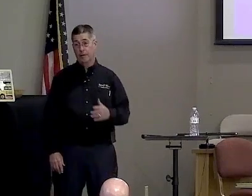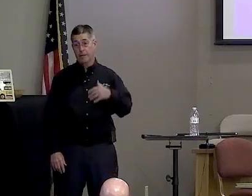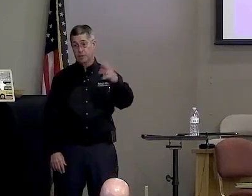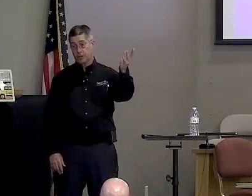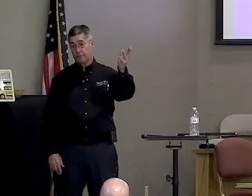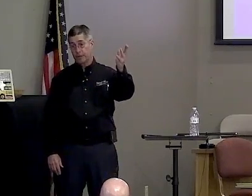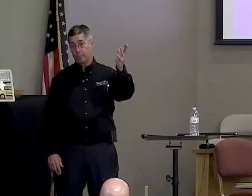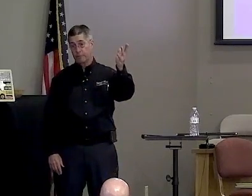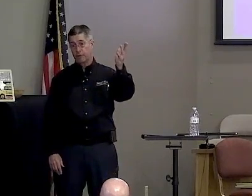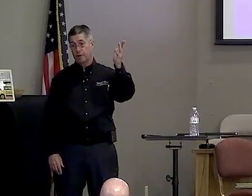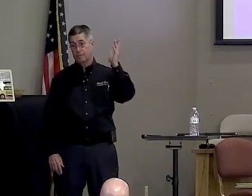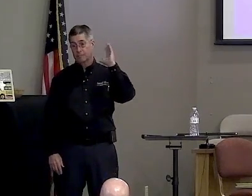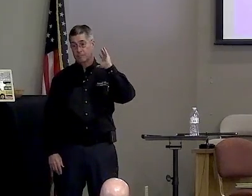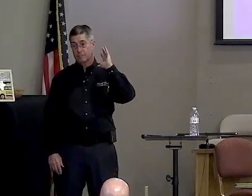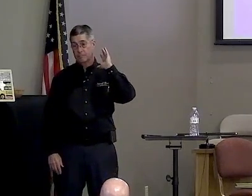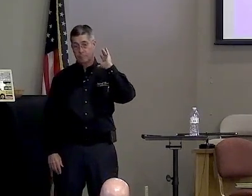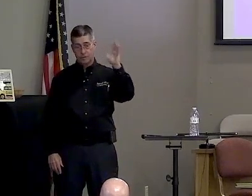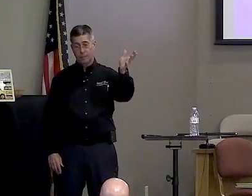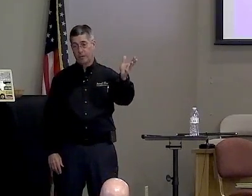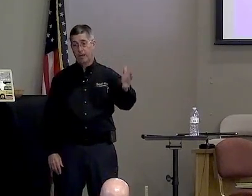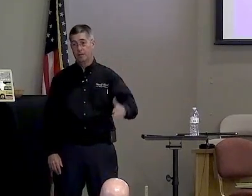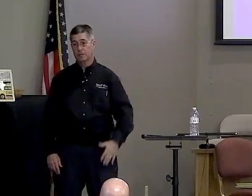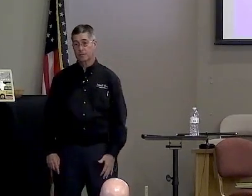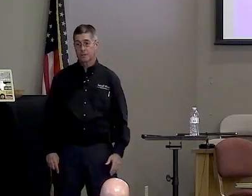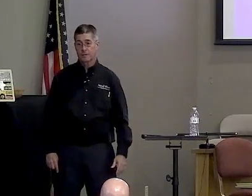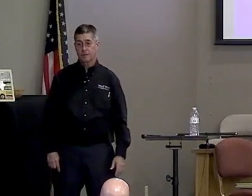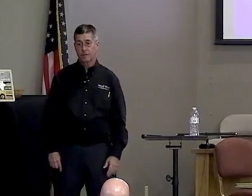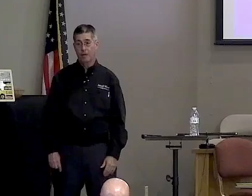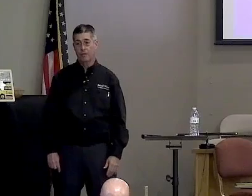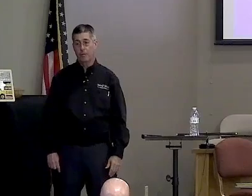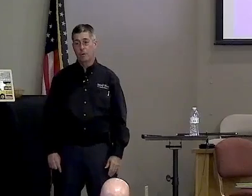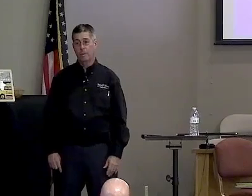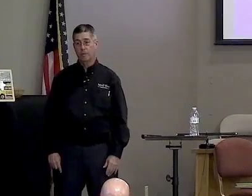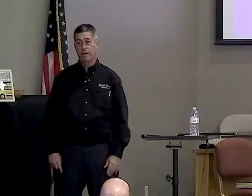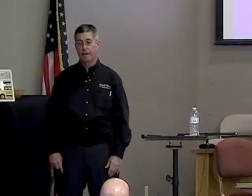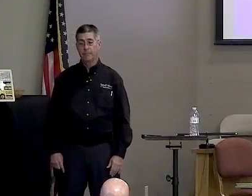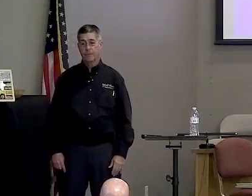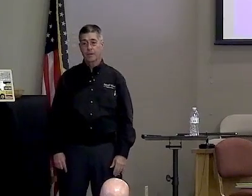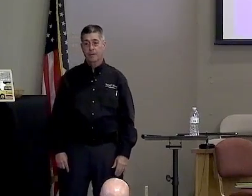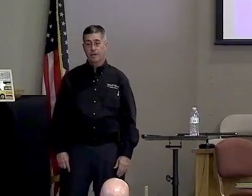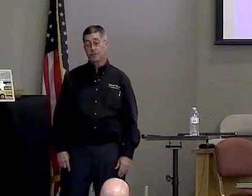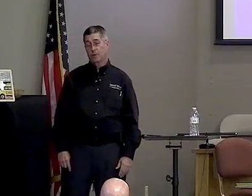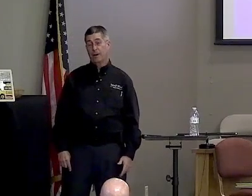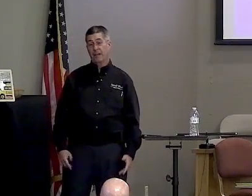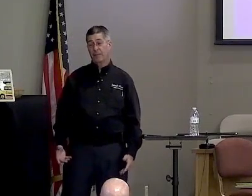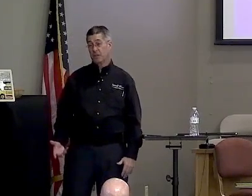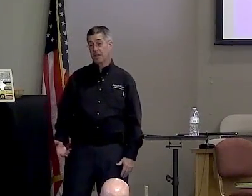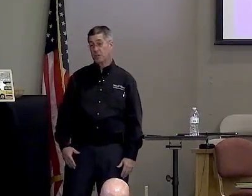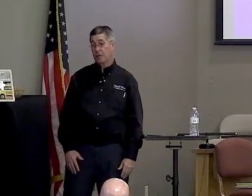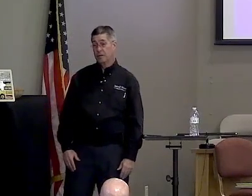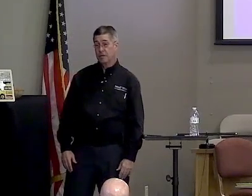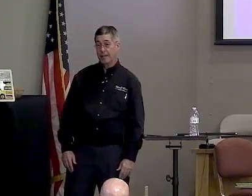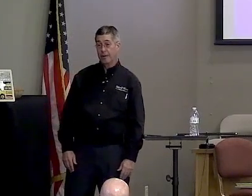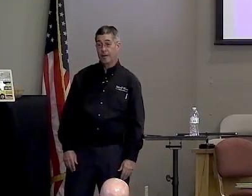an agency if they prefer something else other than what we provide. So, no, I don't have any experience in that area,